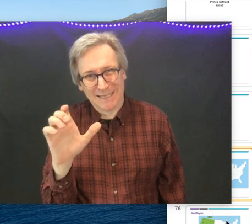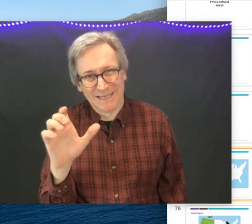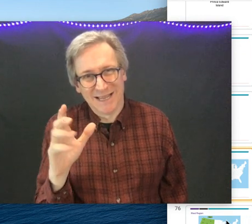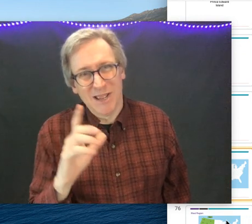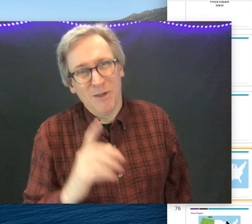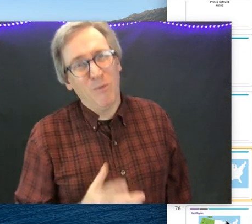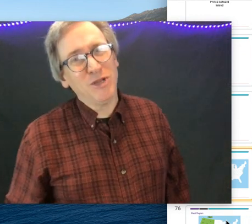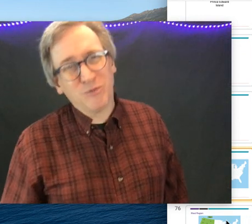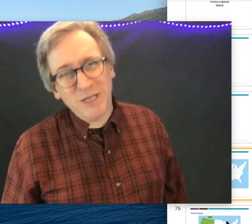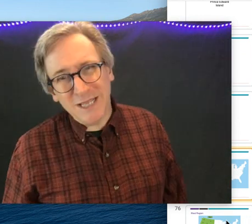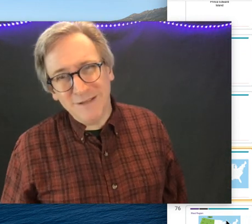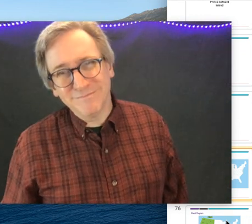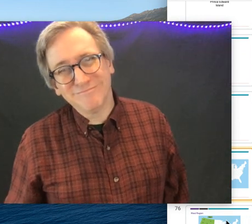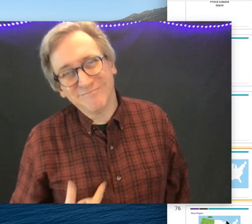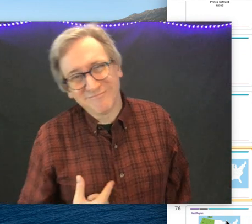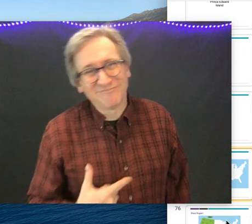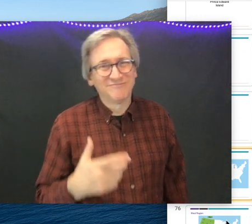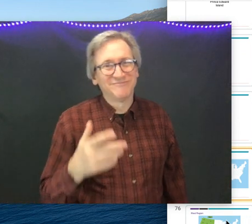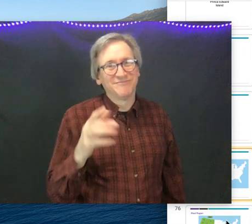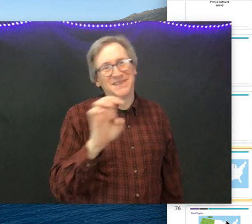mid-Atlantic, which really